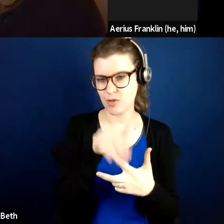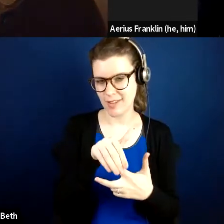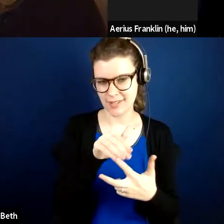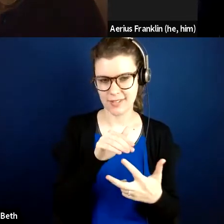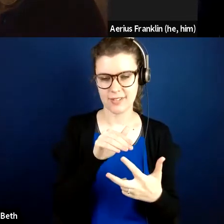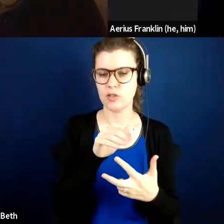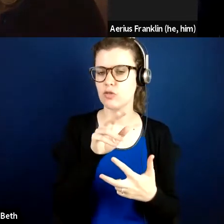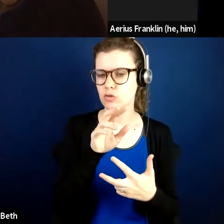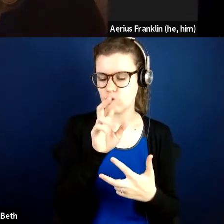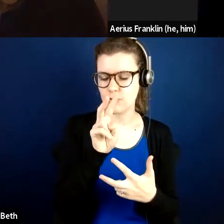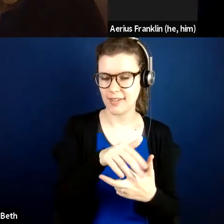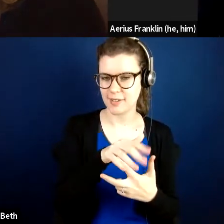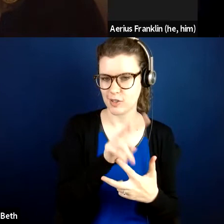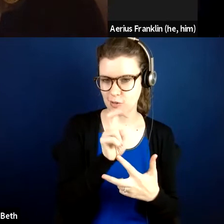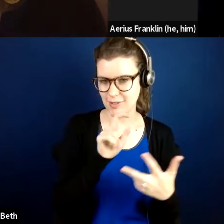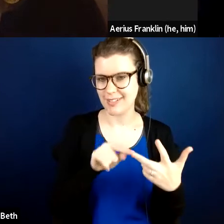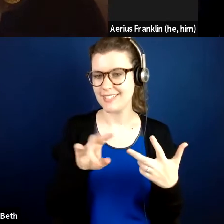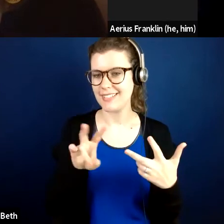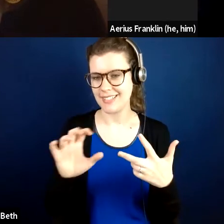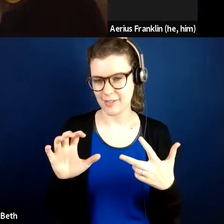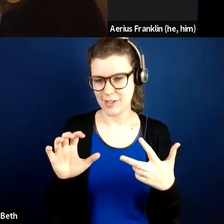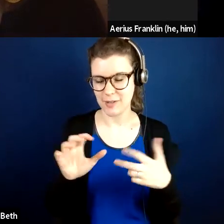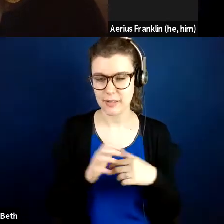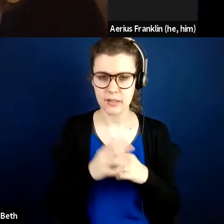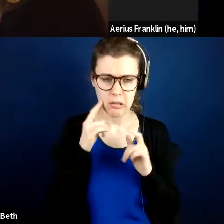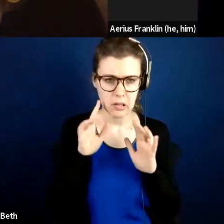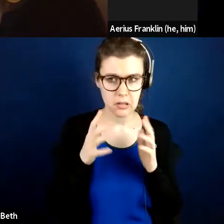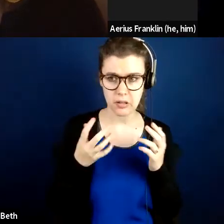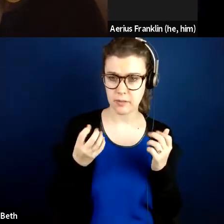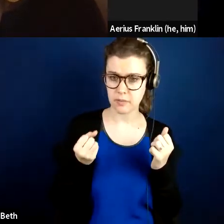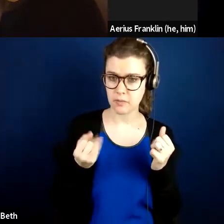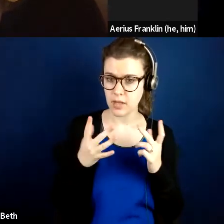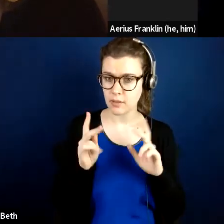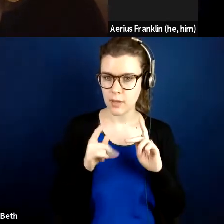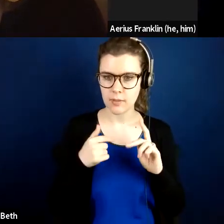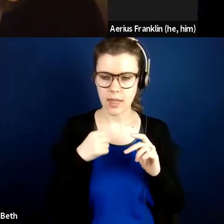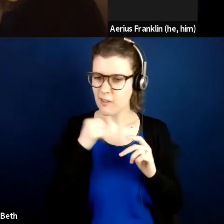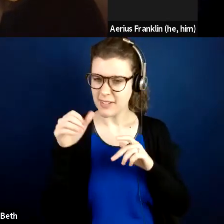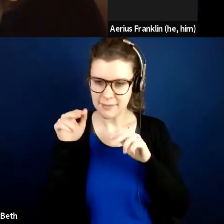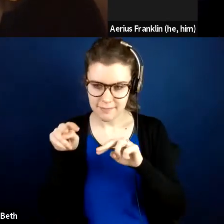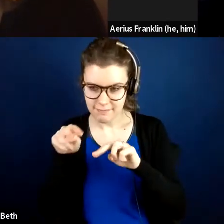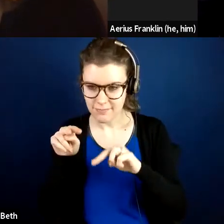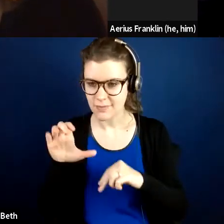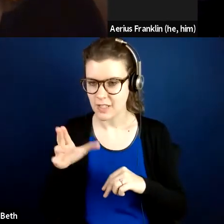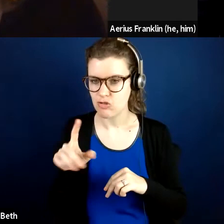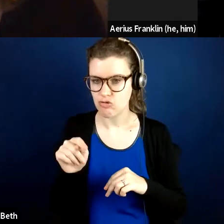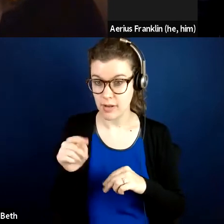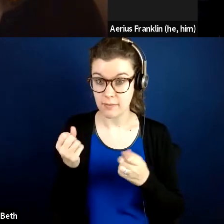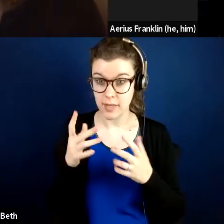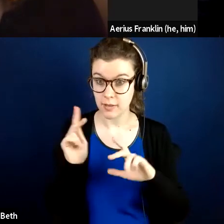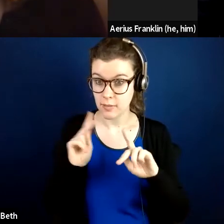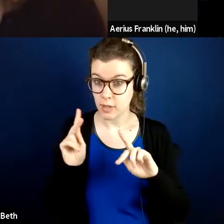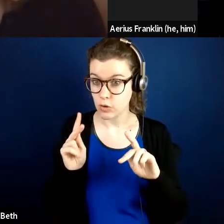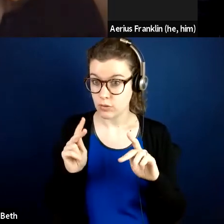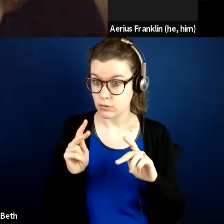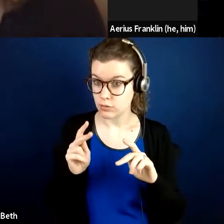Chica 700. And I think did a bunch of people, I wasn't watching the chat, Marsha, did a bunch of people get